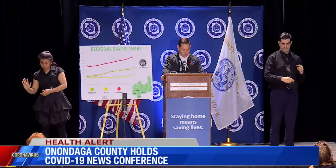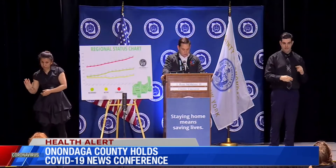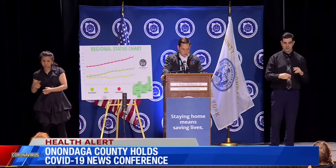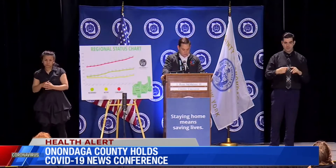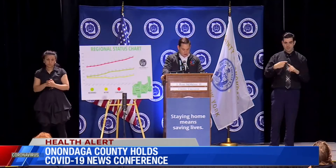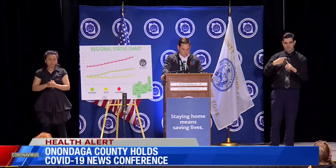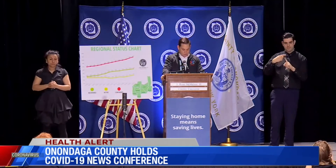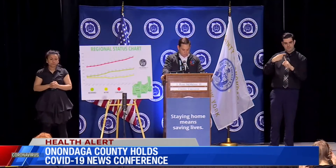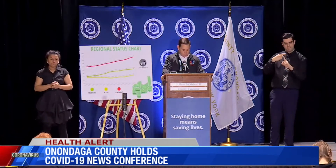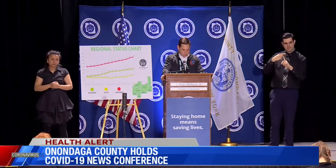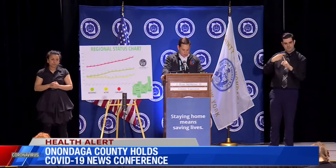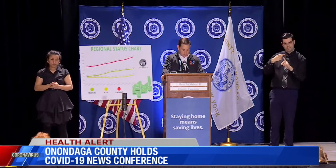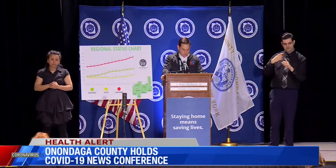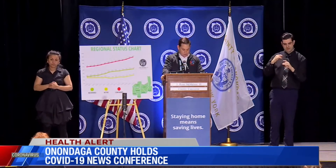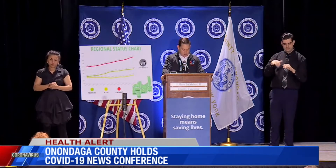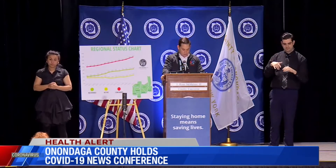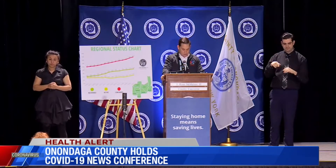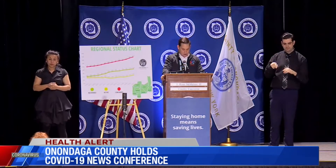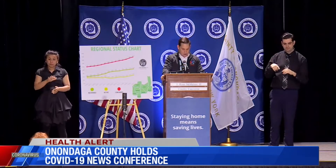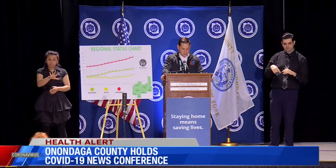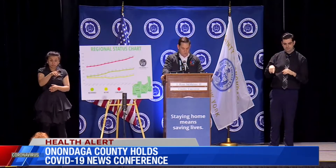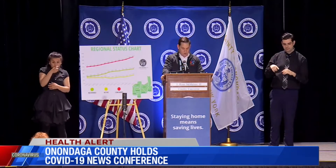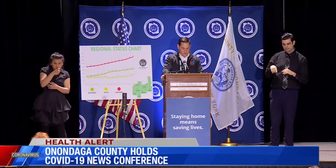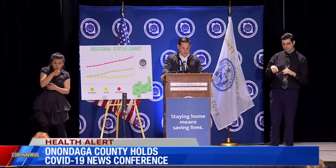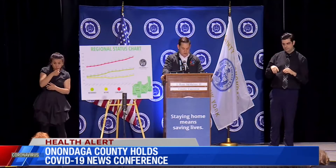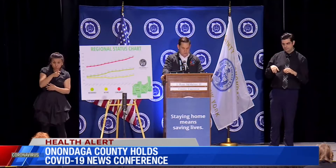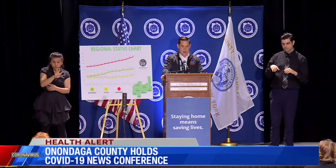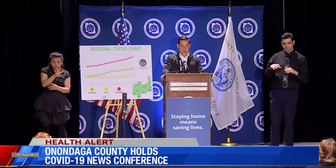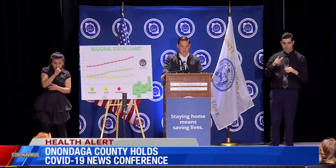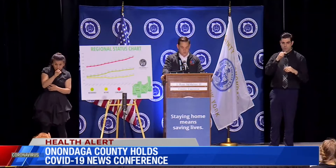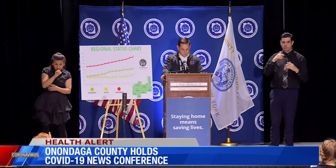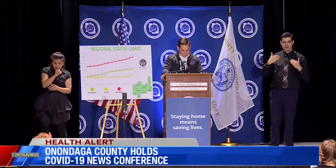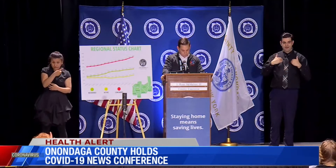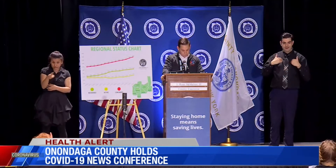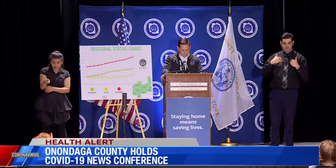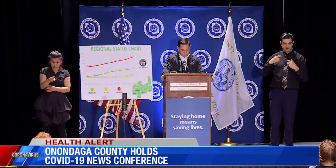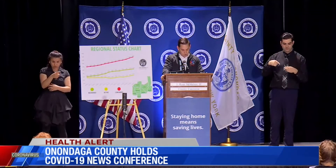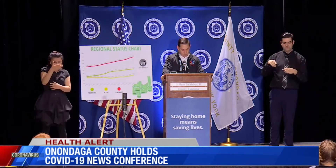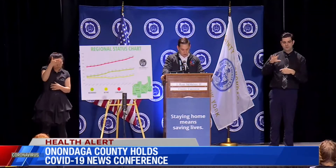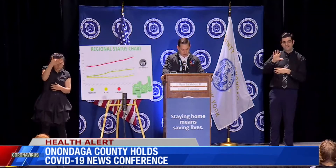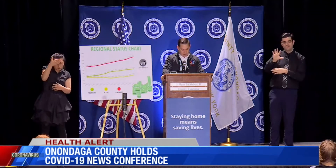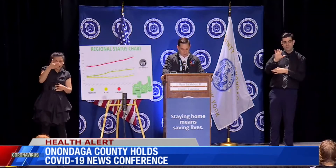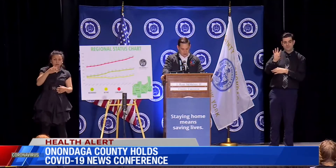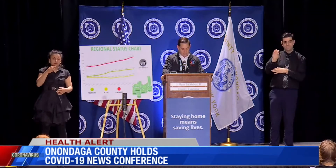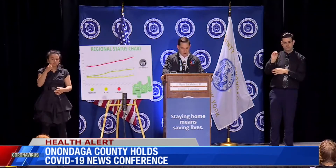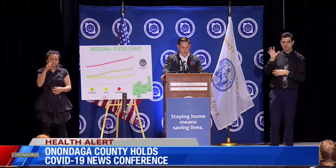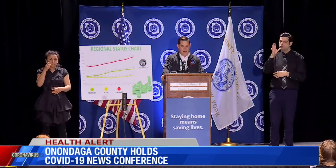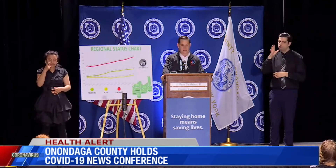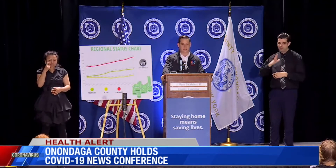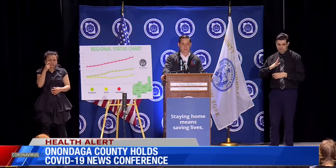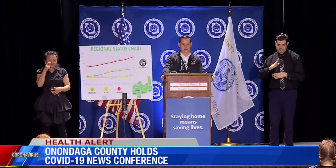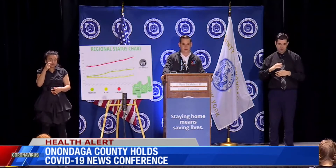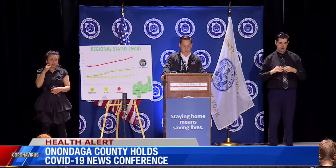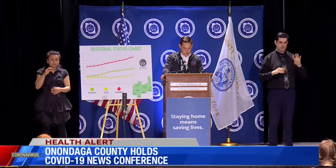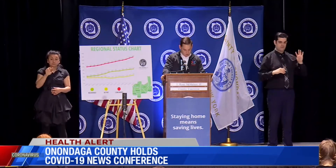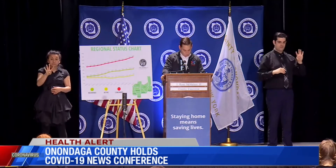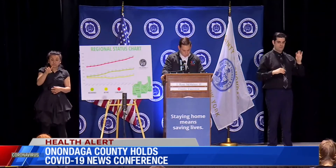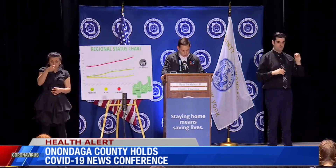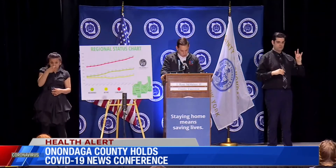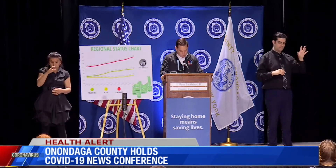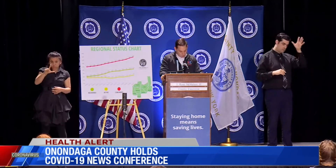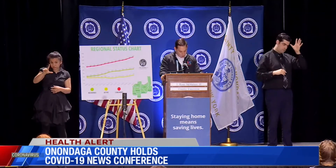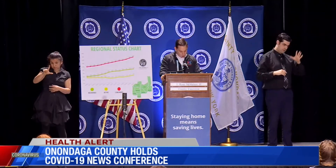to them, 540 are female, 407 males. 29 are under 19 years of